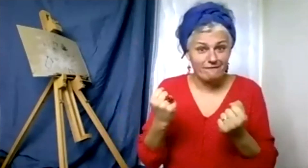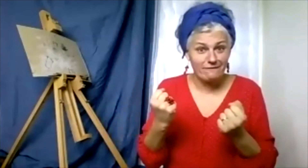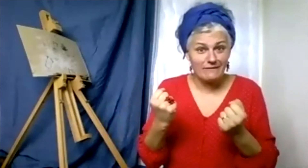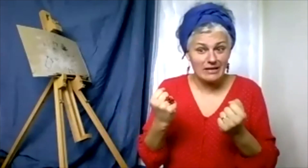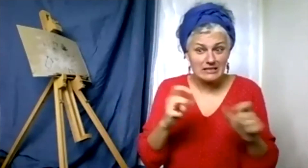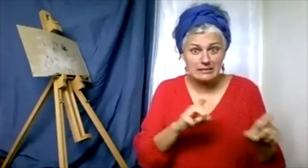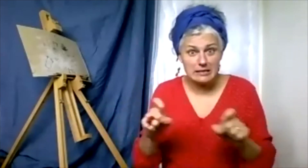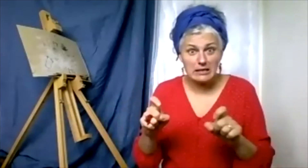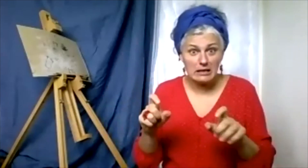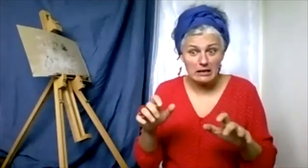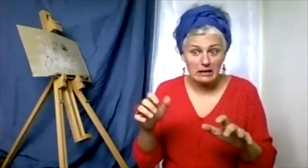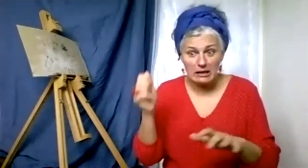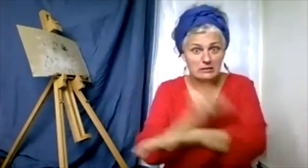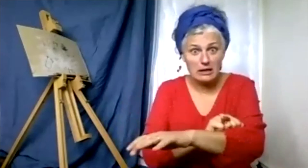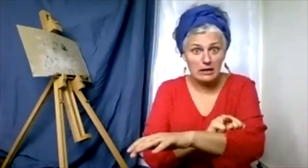experiences. Yet I'm still stuck.